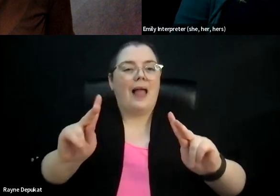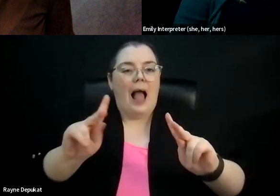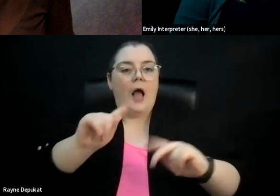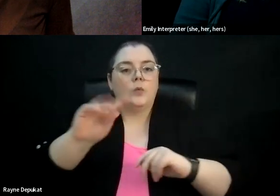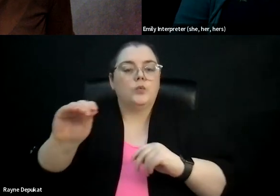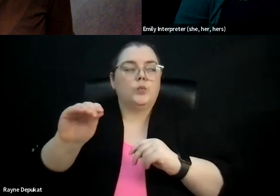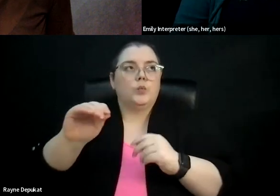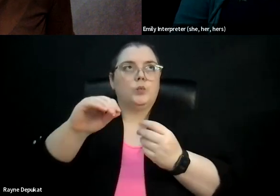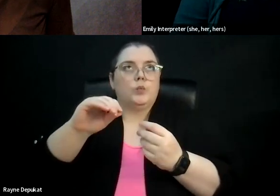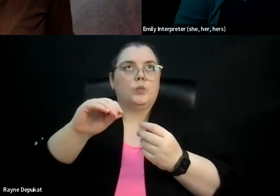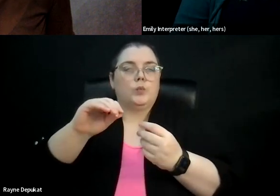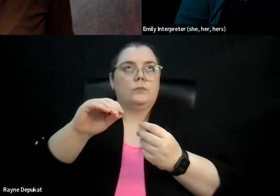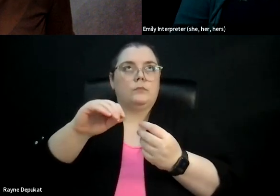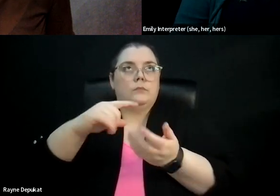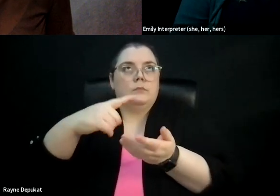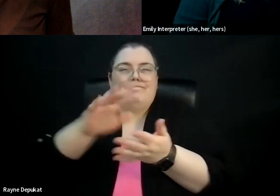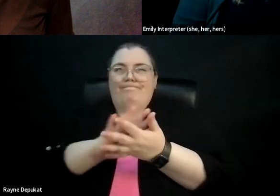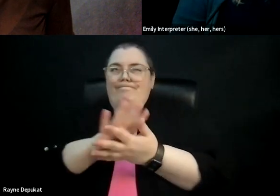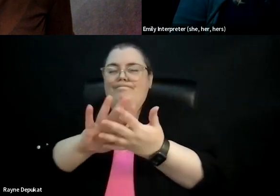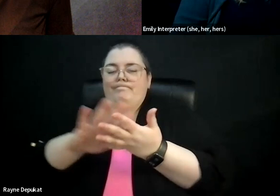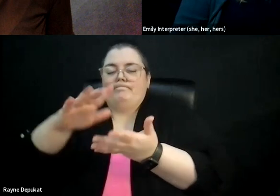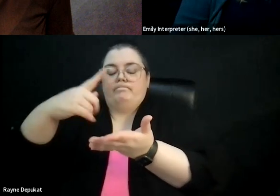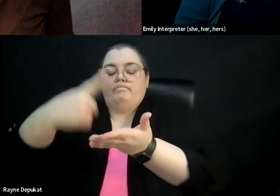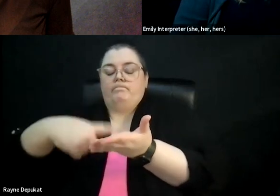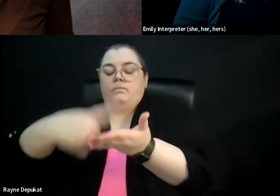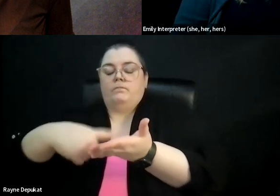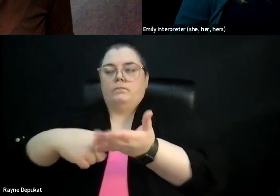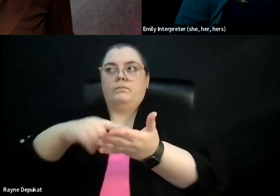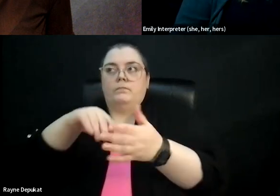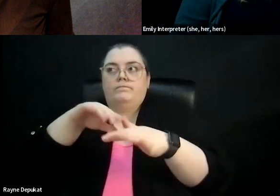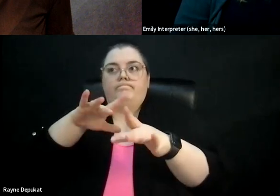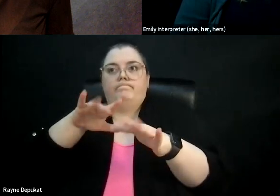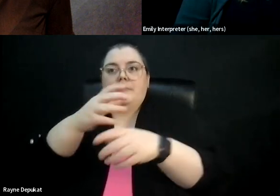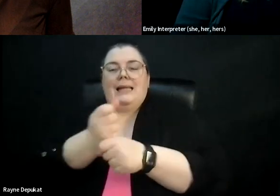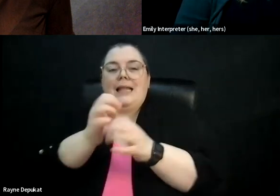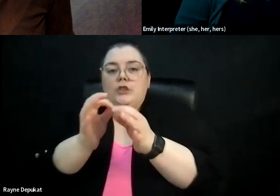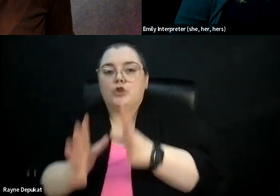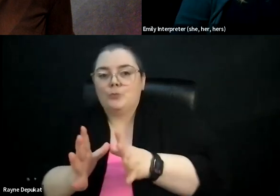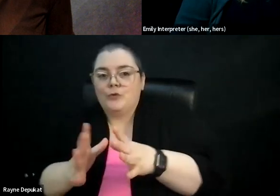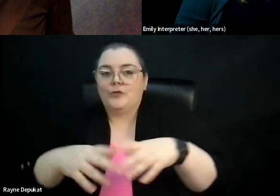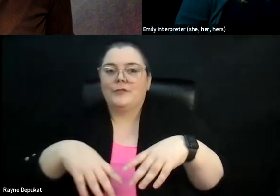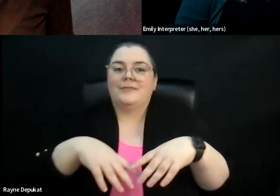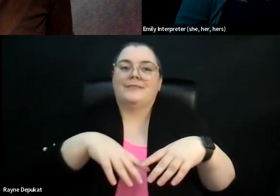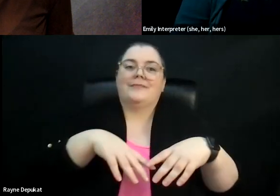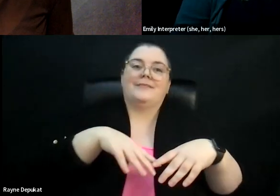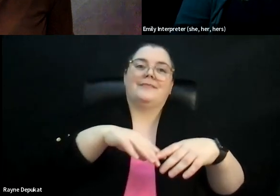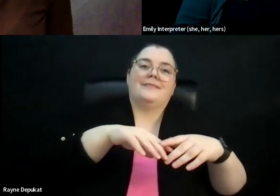confusing and what's allowed to be discussed, how we can